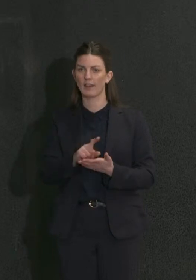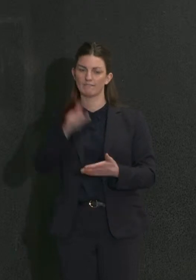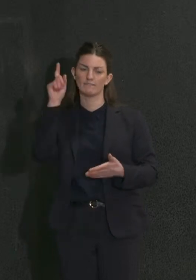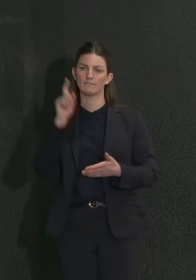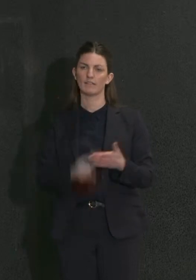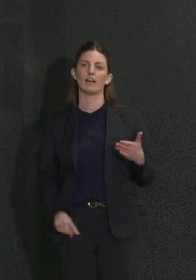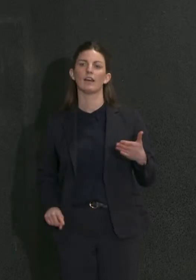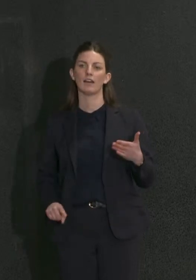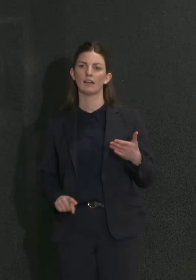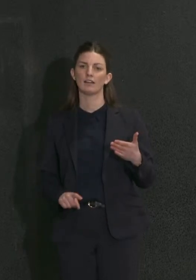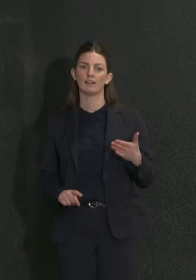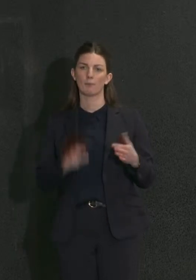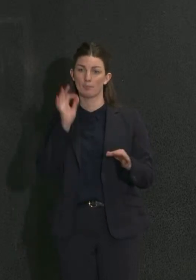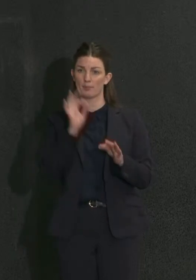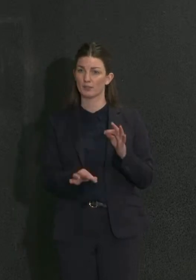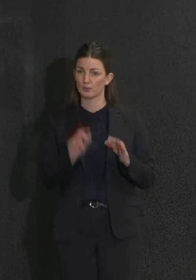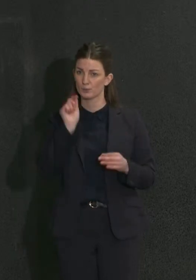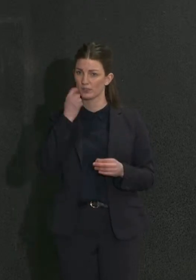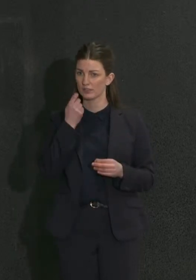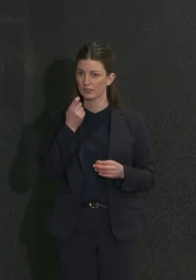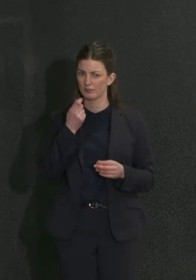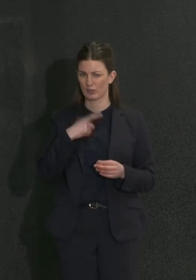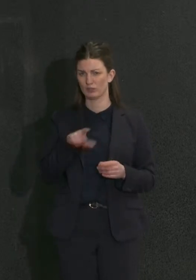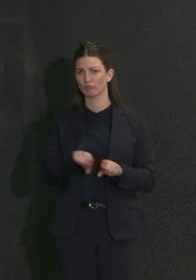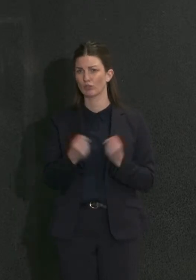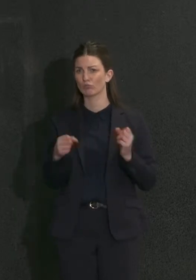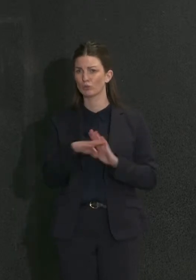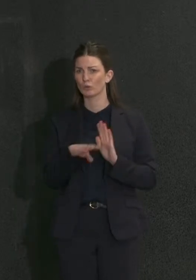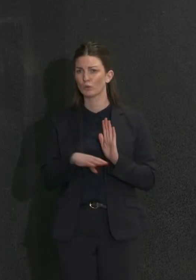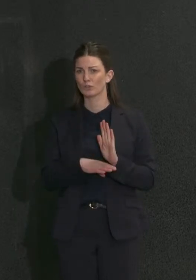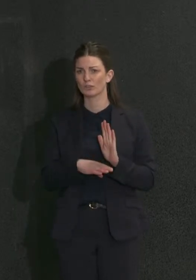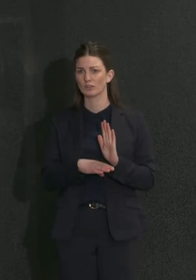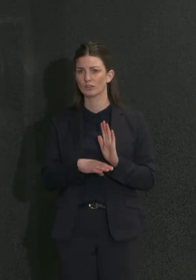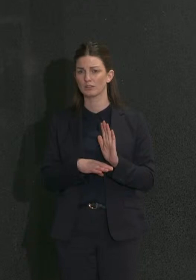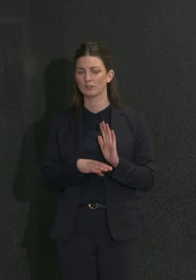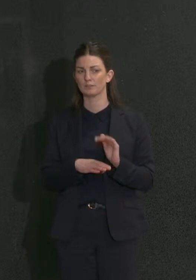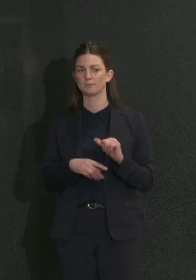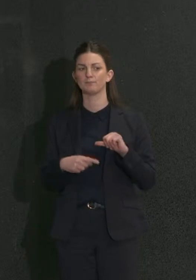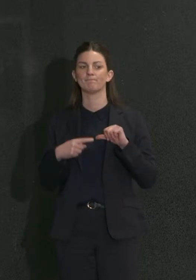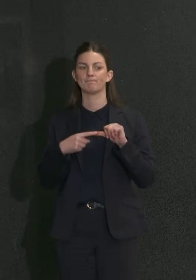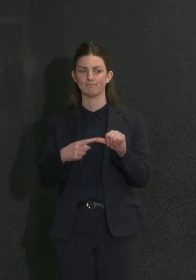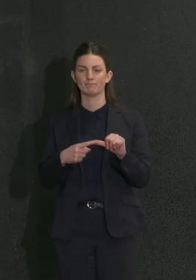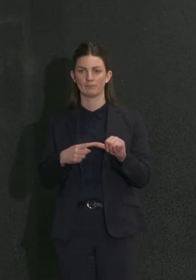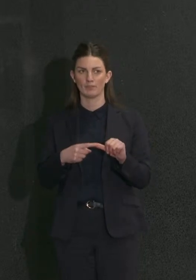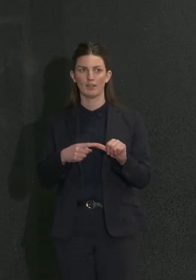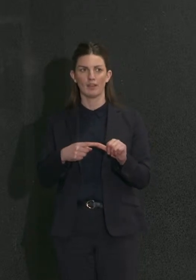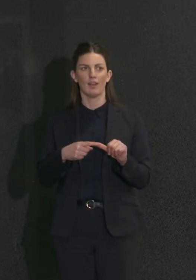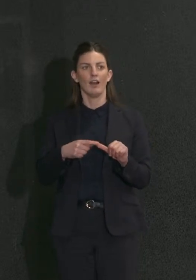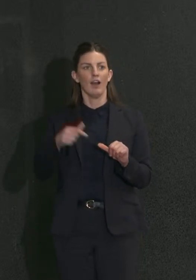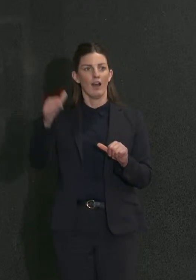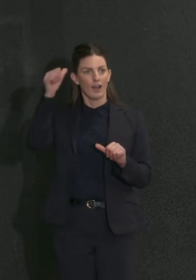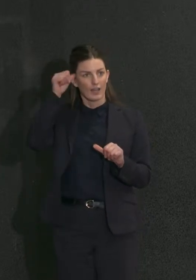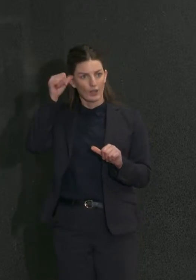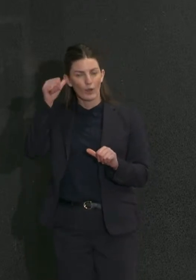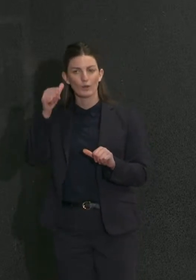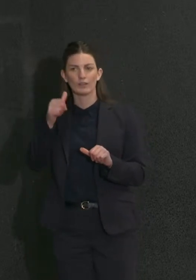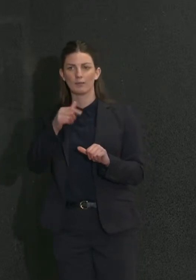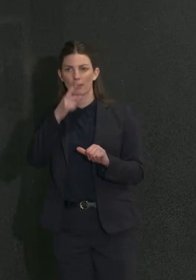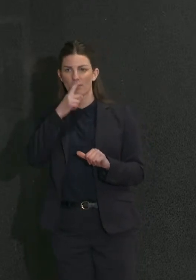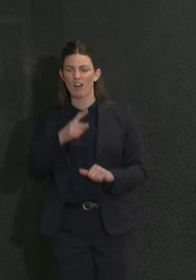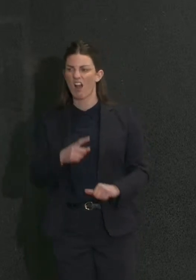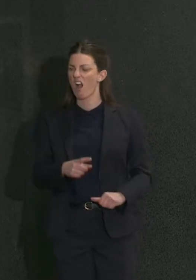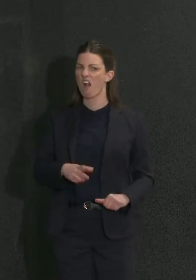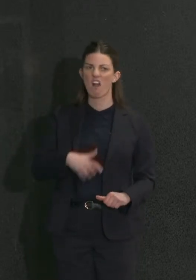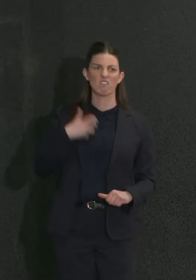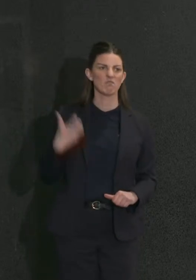is this: there's a fine balance to be struck, and I know that there is sort of people rush to, and I don't blame them. Righto, books should be thrown at these people.